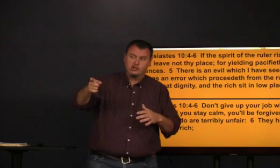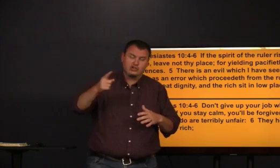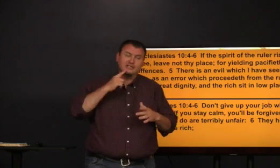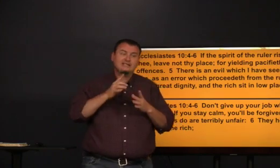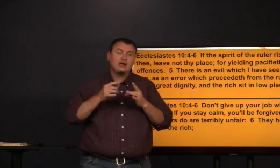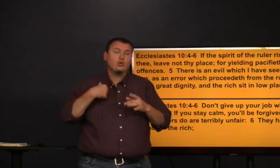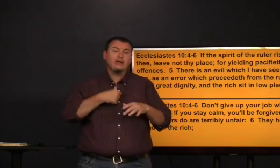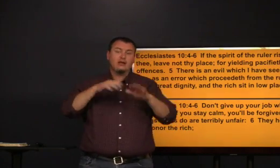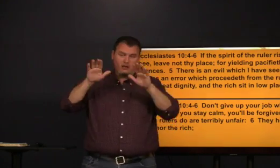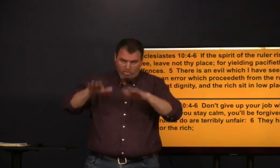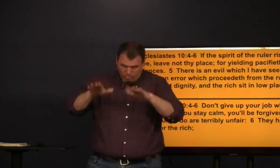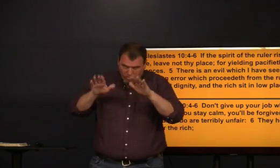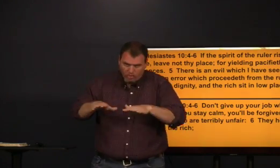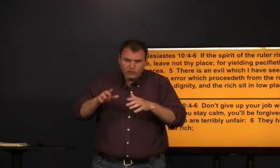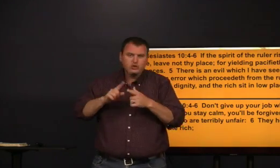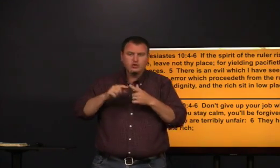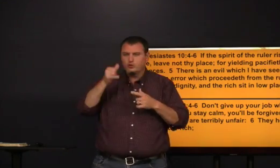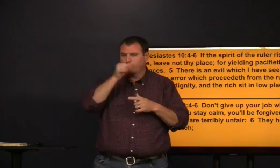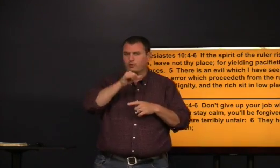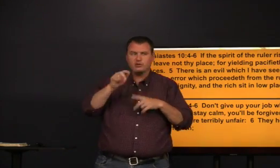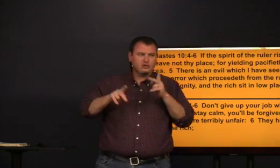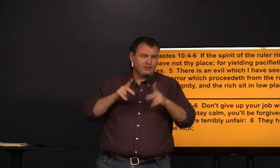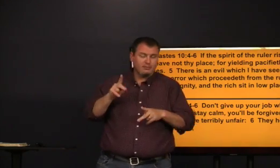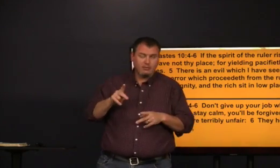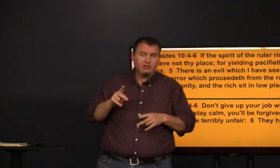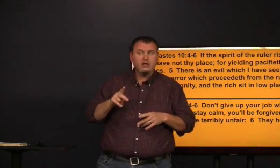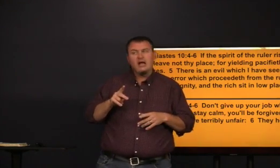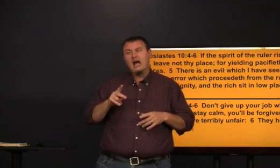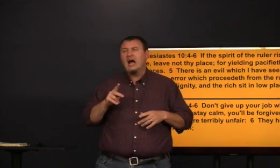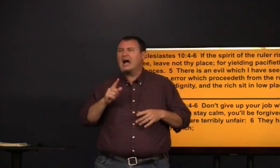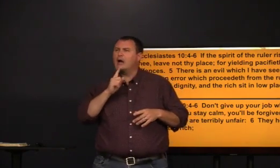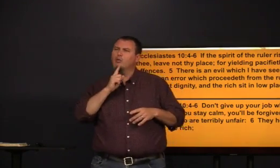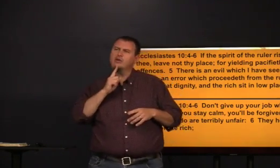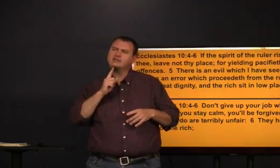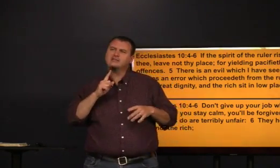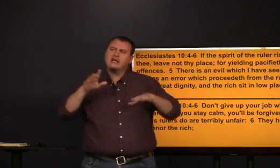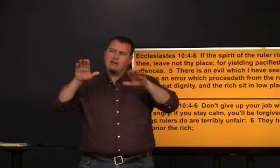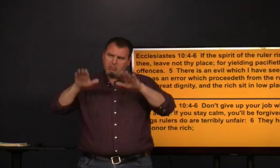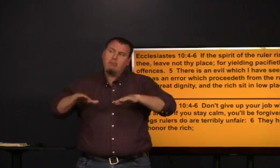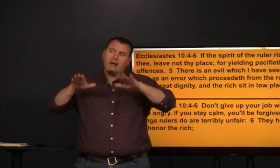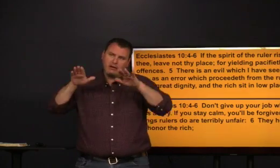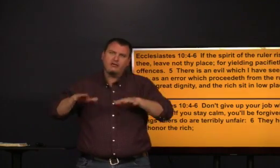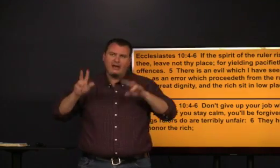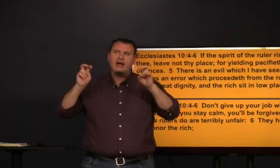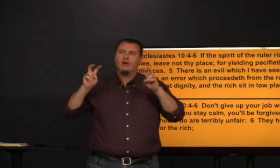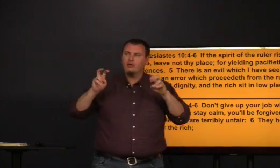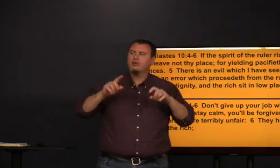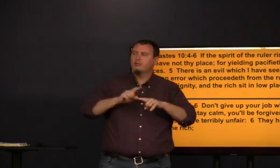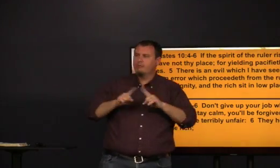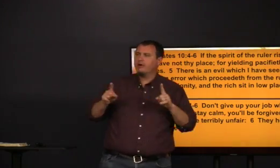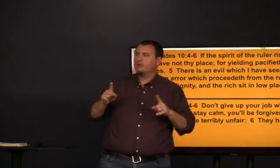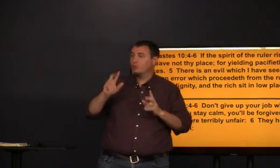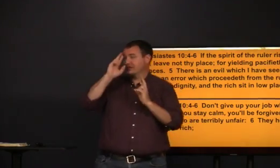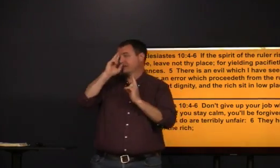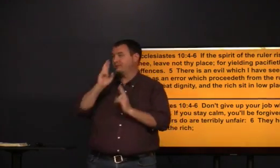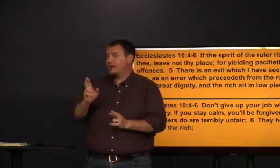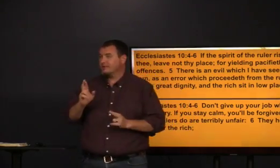She said we, two foolish people. I wouldn't say bow down, but respect